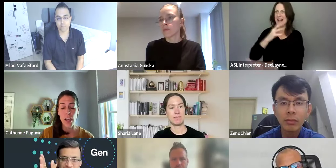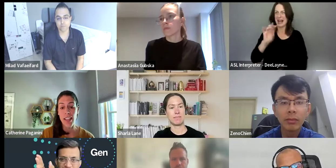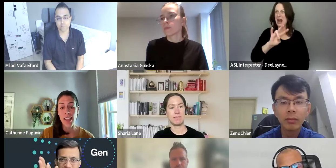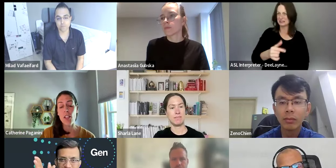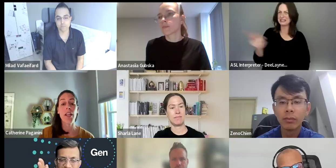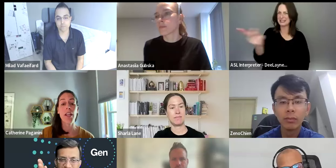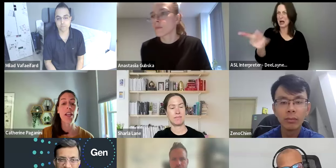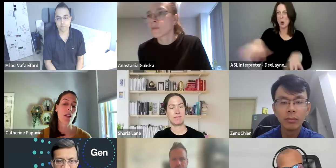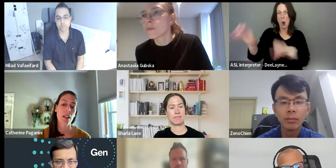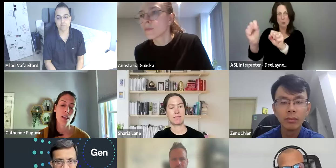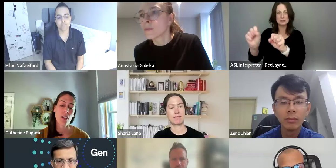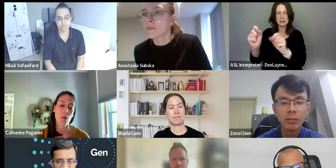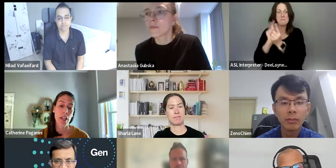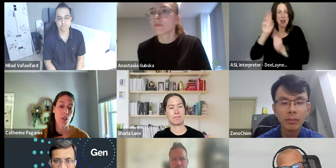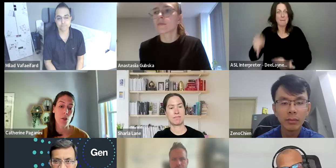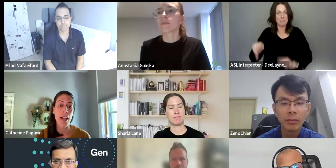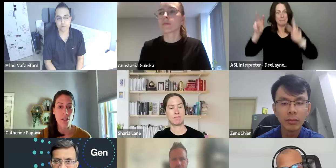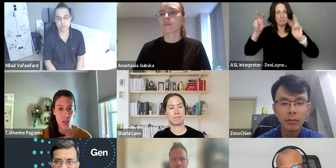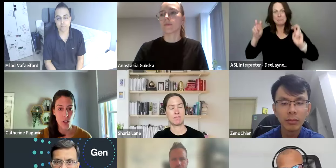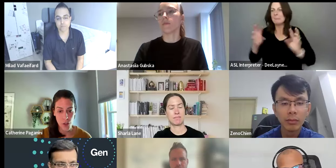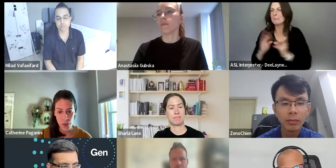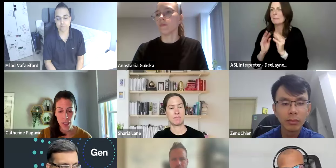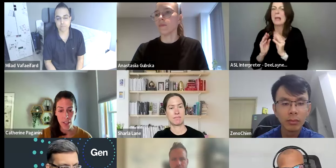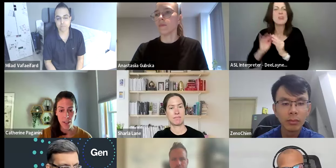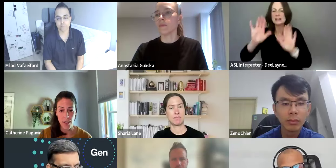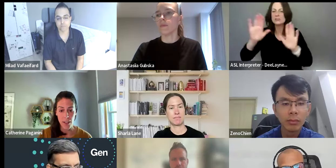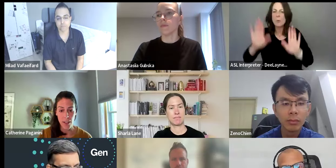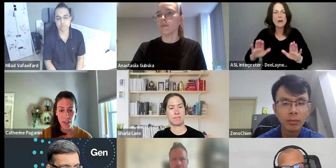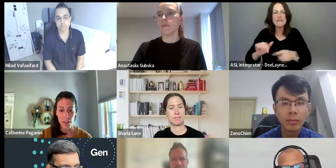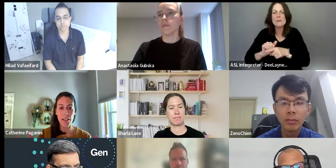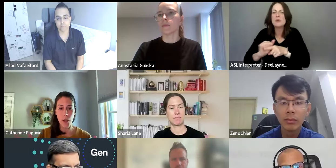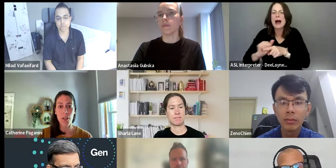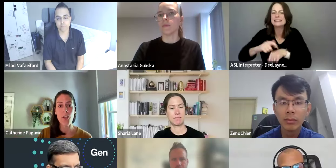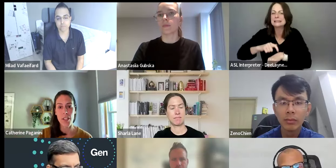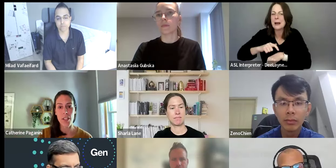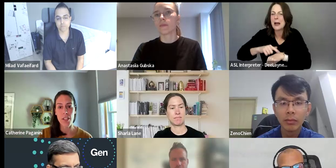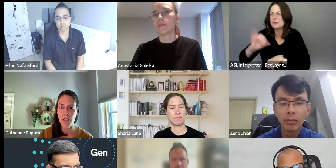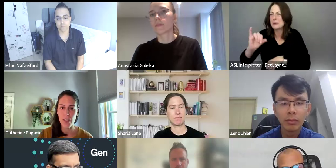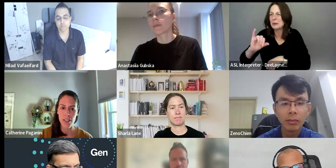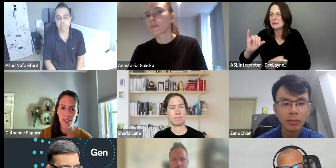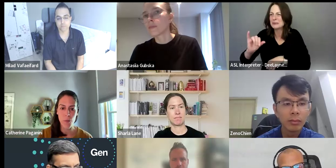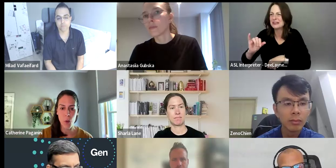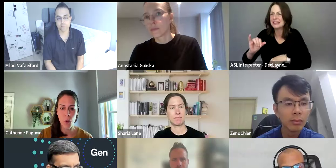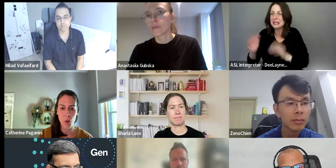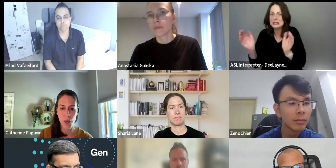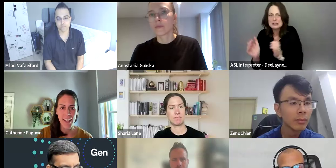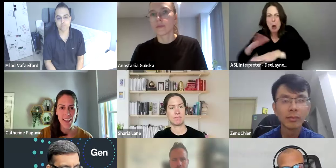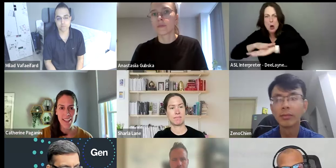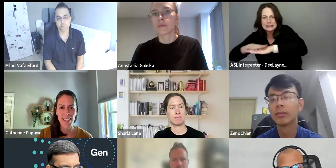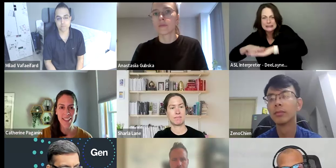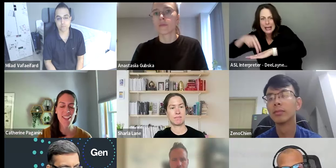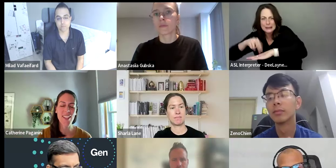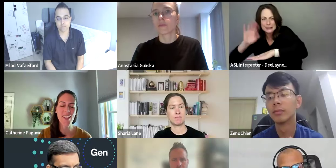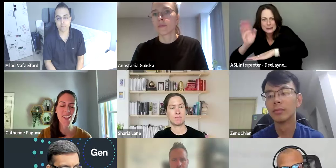Anastasia host, that's a great way to practice too, you know, like going then in a bigger stage is always a little bit